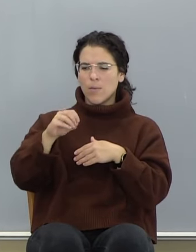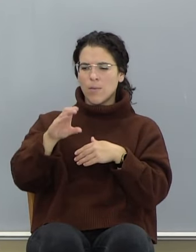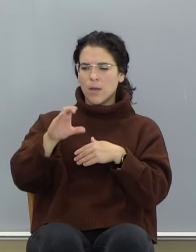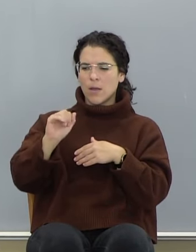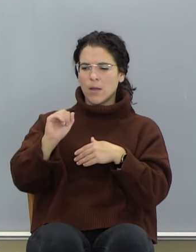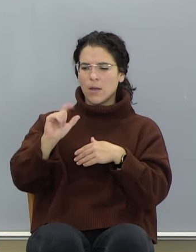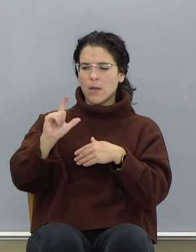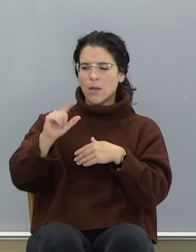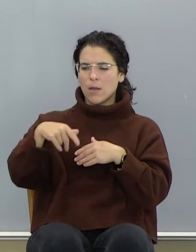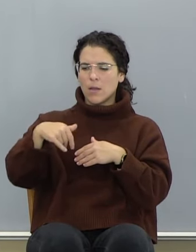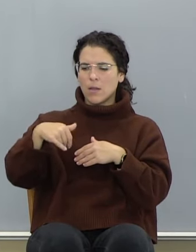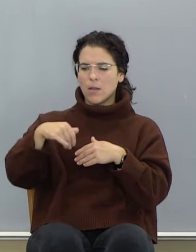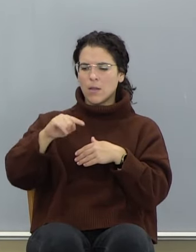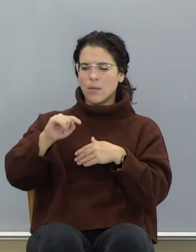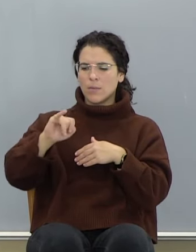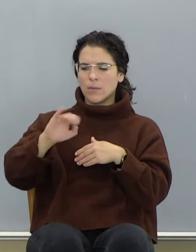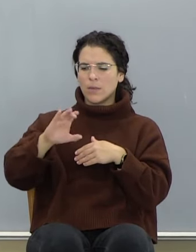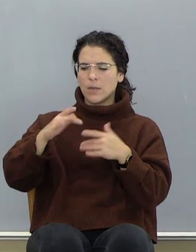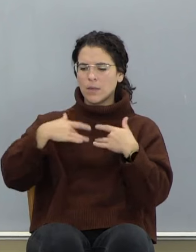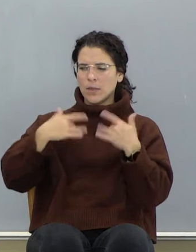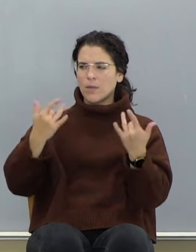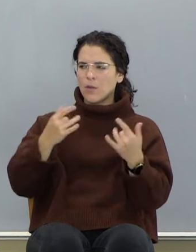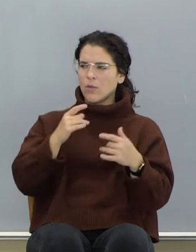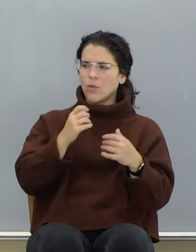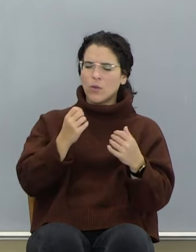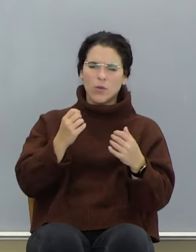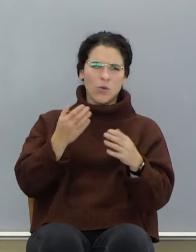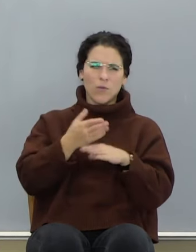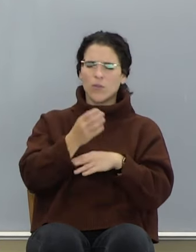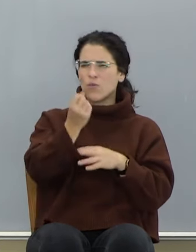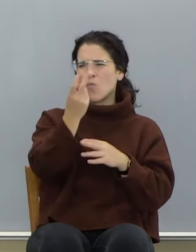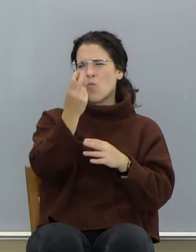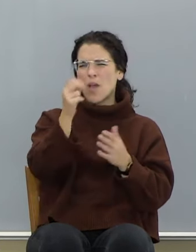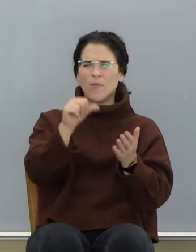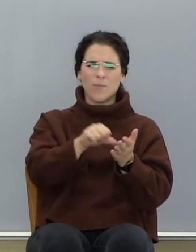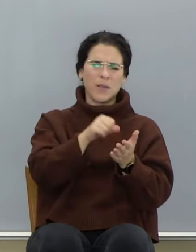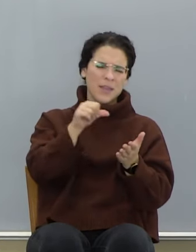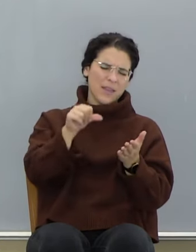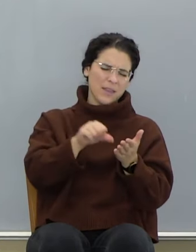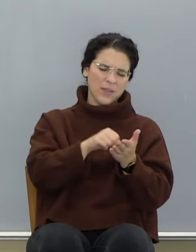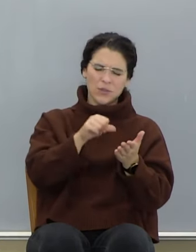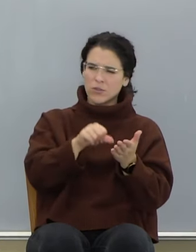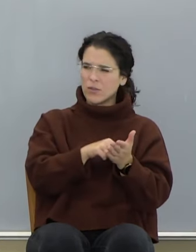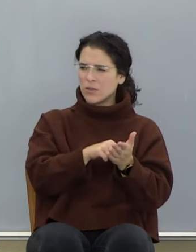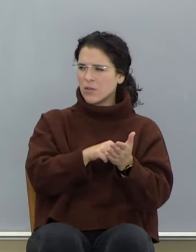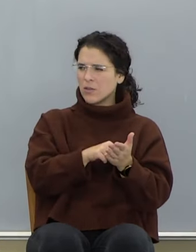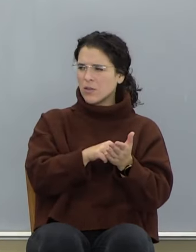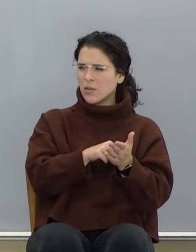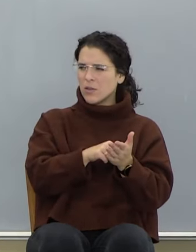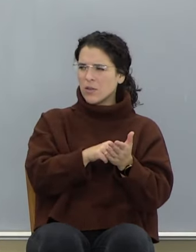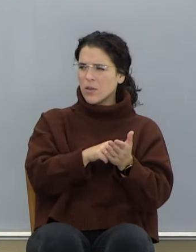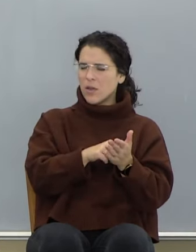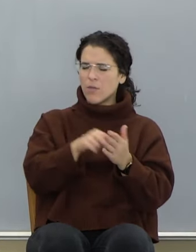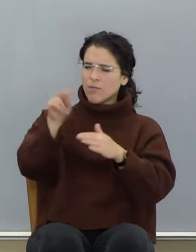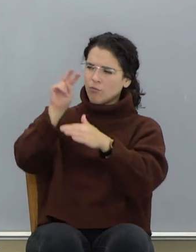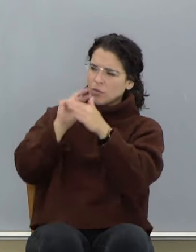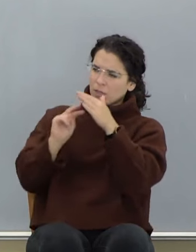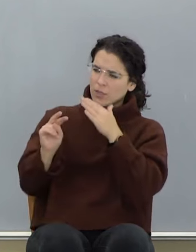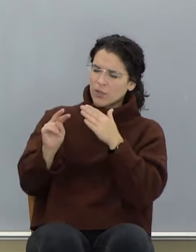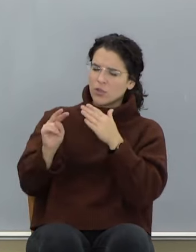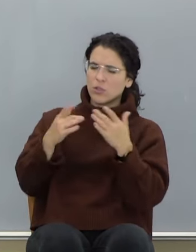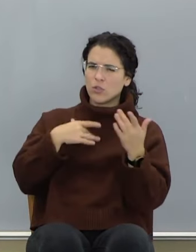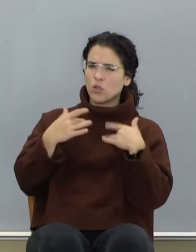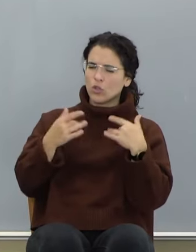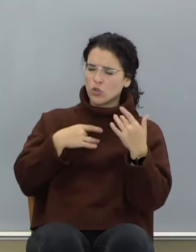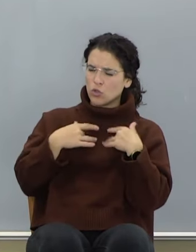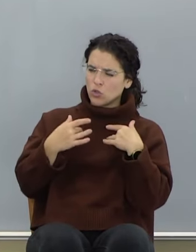events. There are over 12 pages of predictions